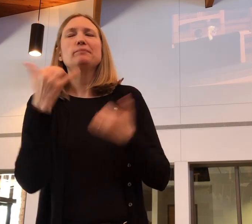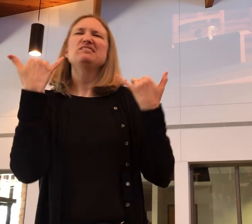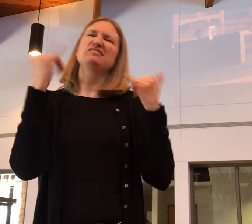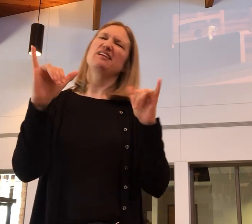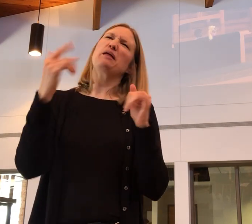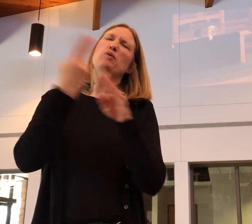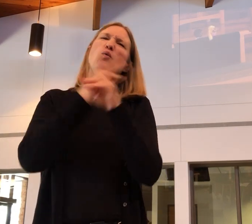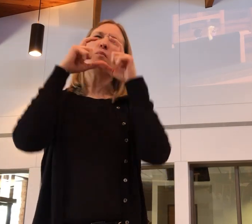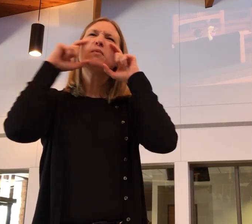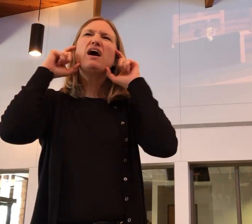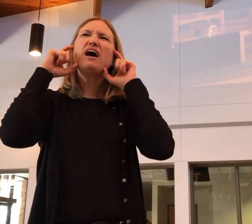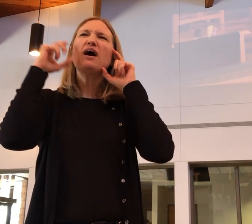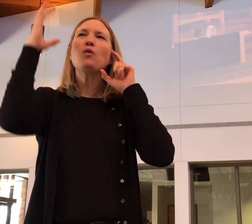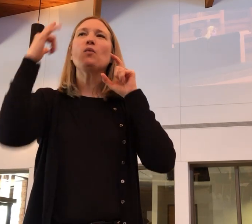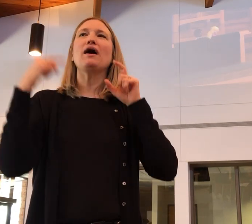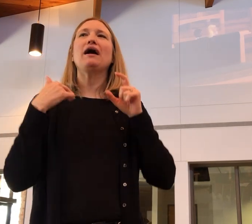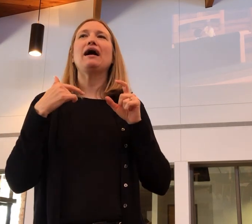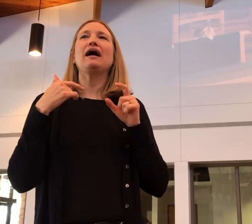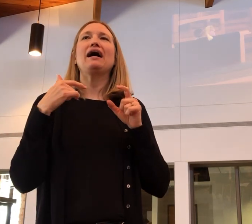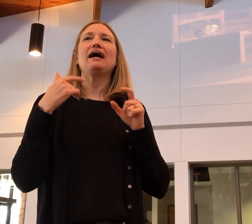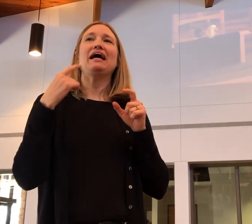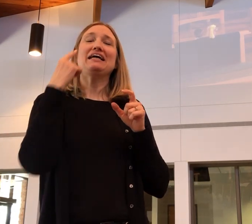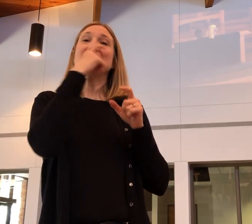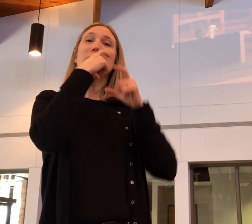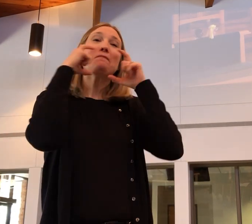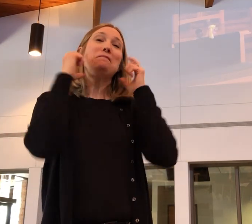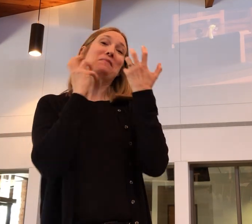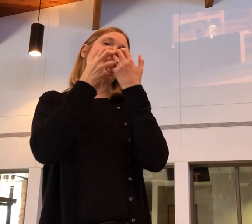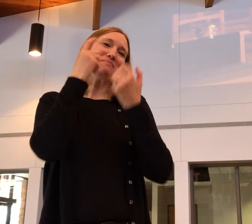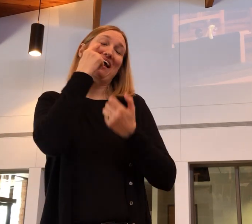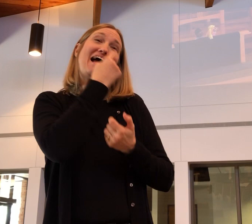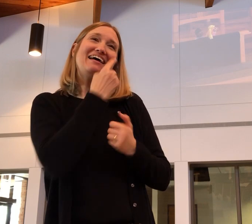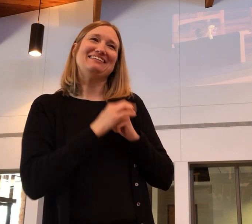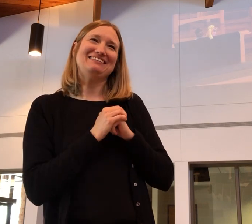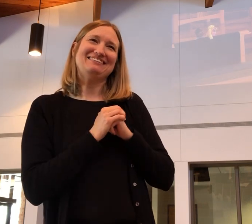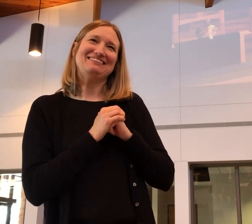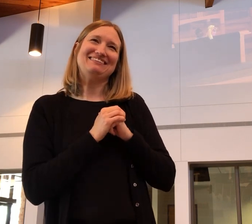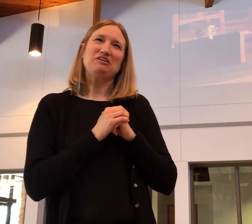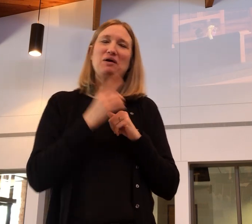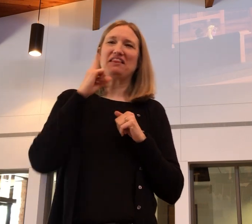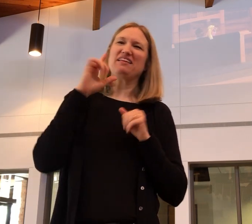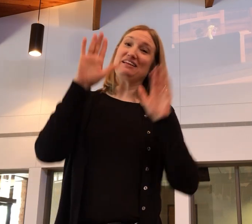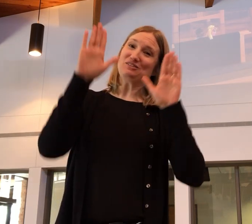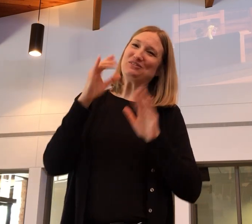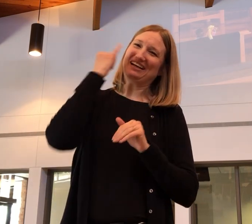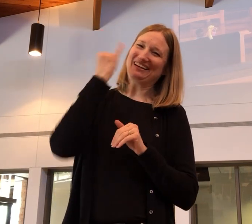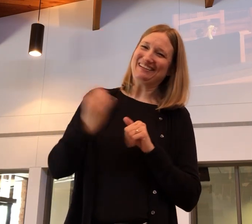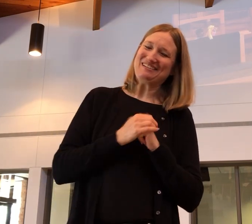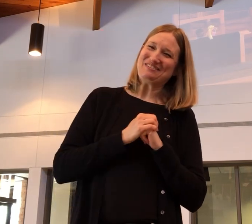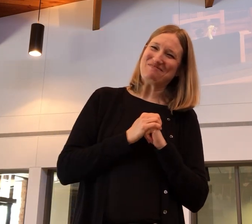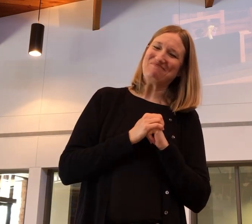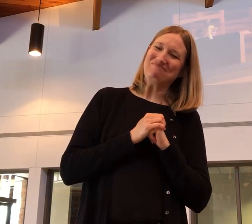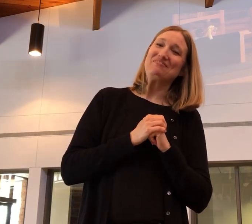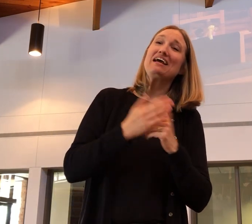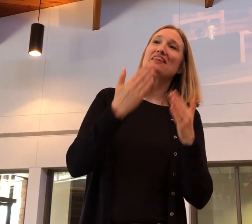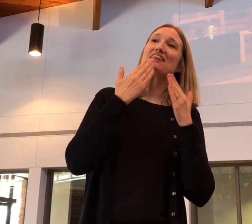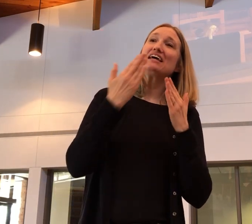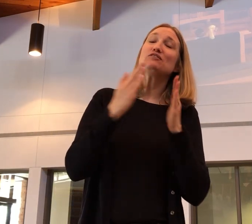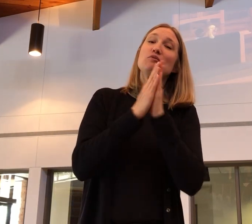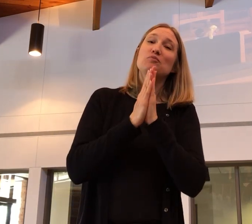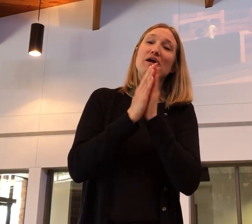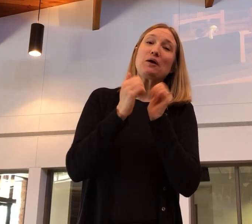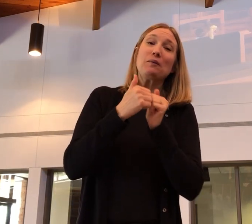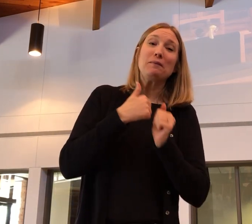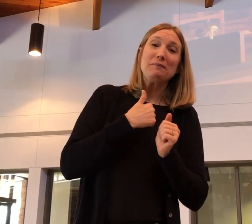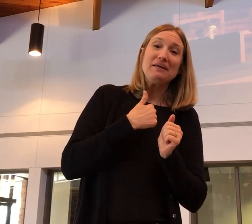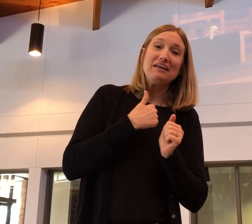the mask because it brings out the color of my eyes. Well, I think that's a great idea. And thanks for praying with